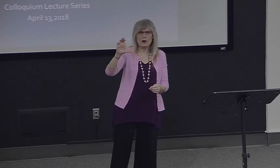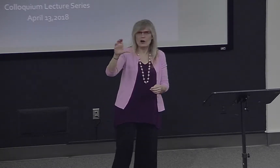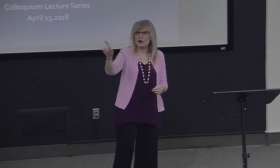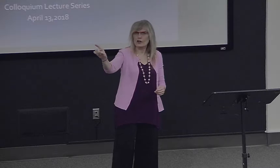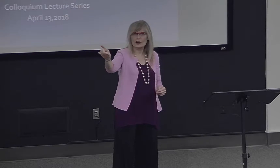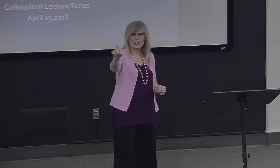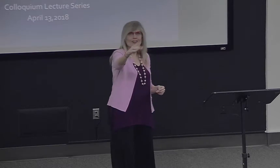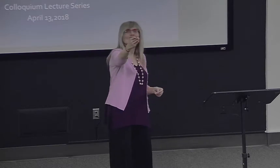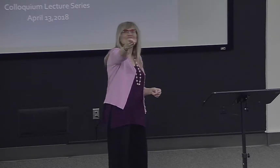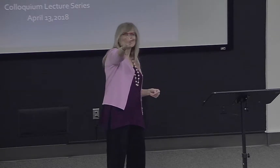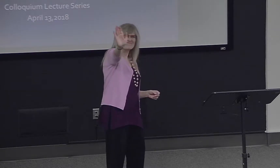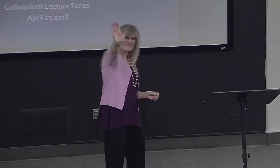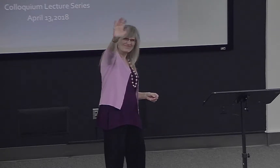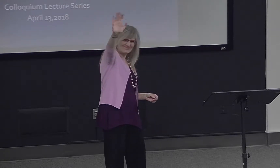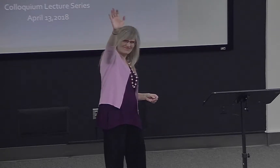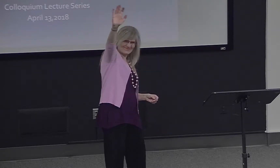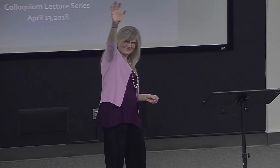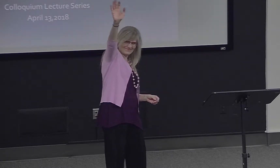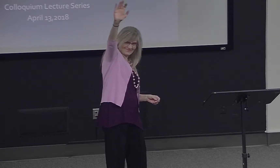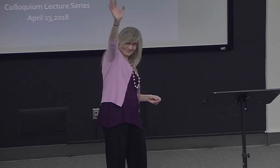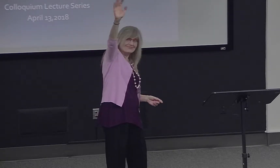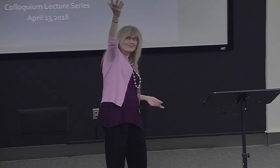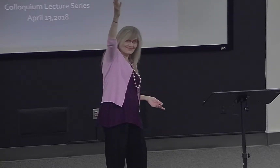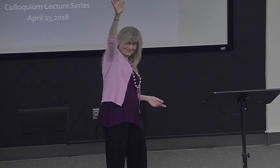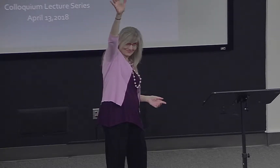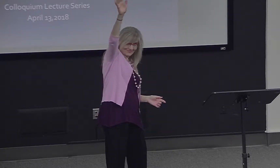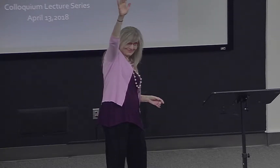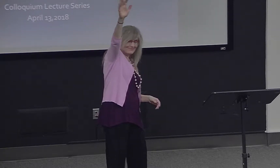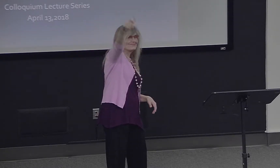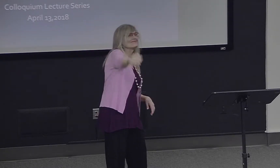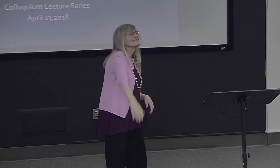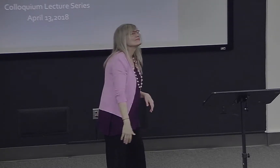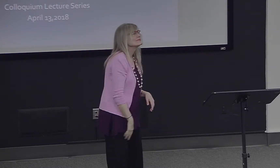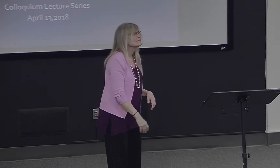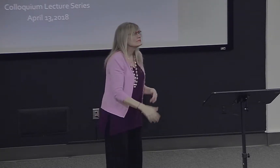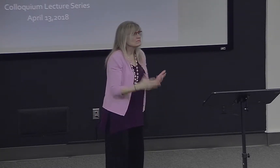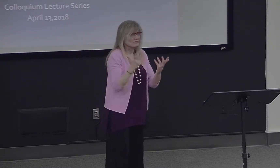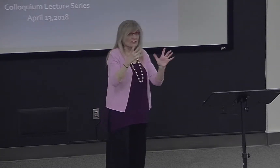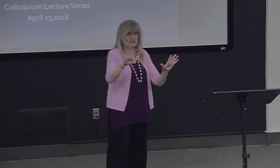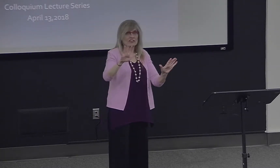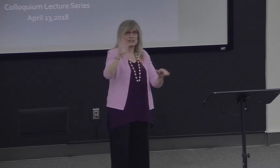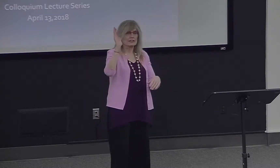CEUs, please see Mark Holmes. Mark, raise your hand.